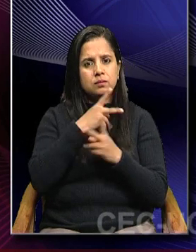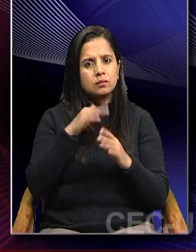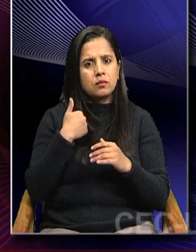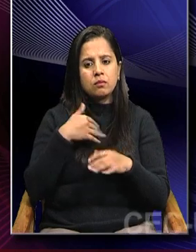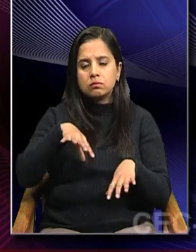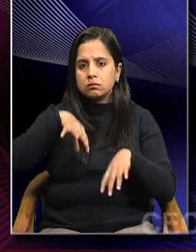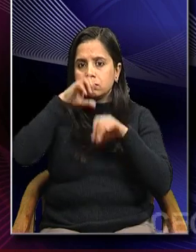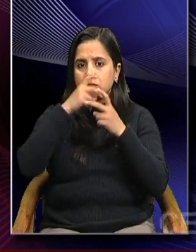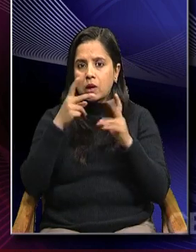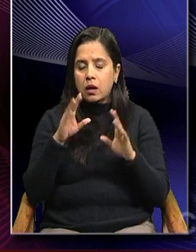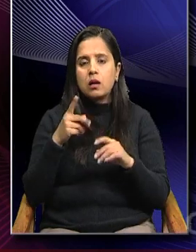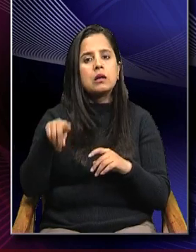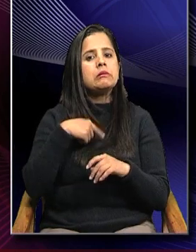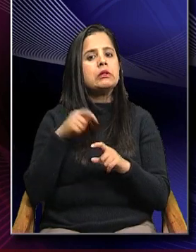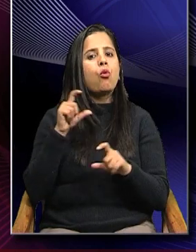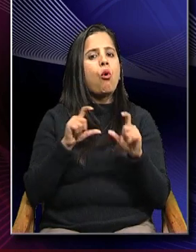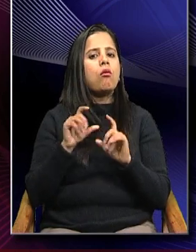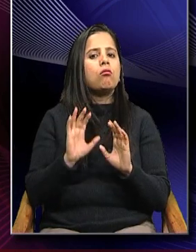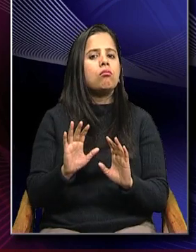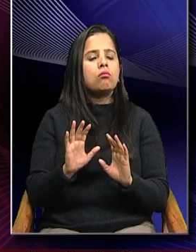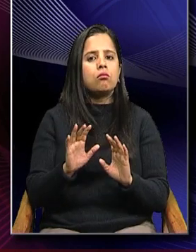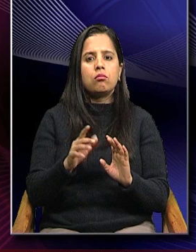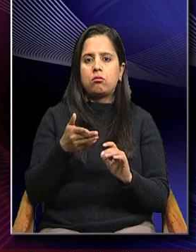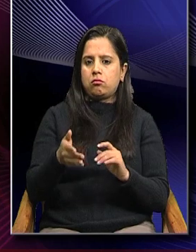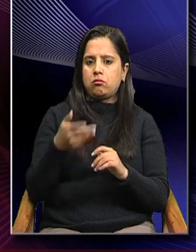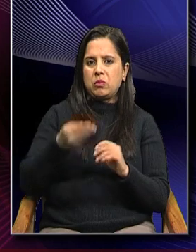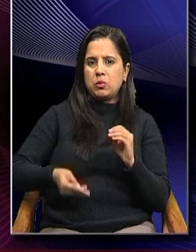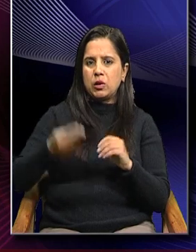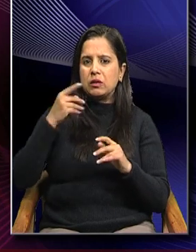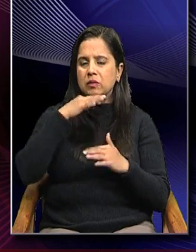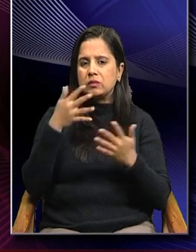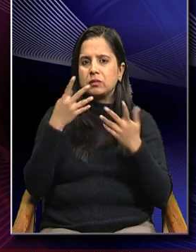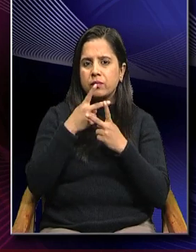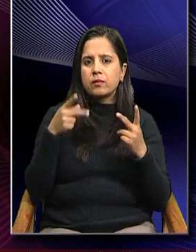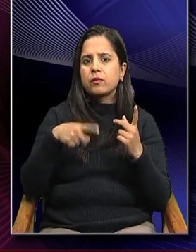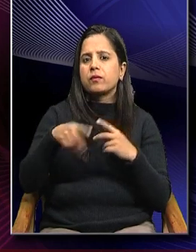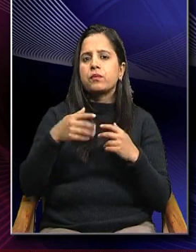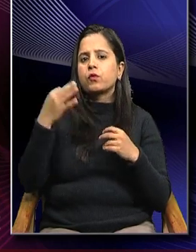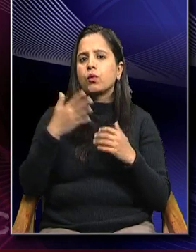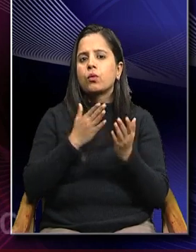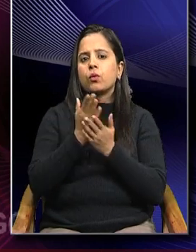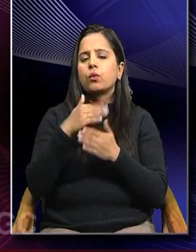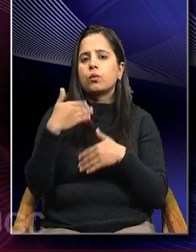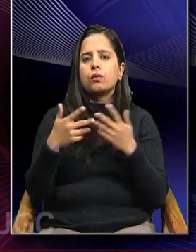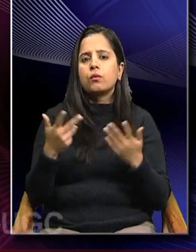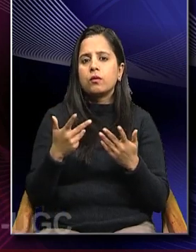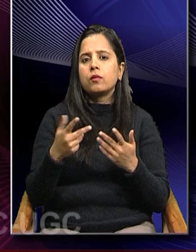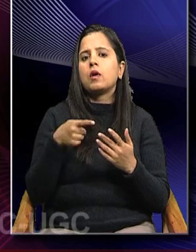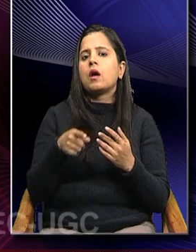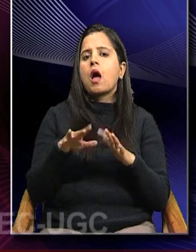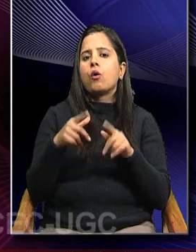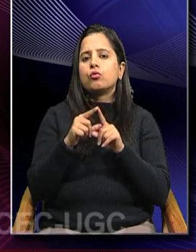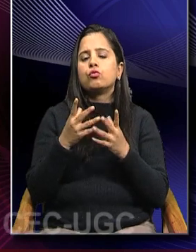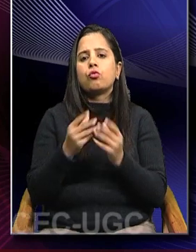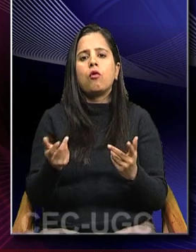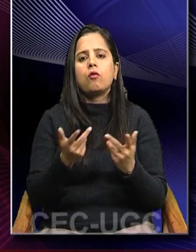emitting, we have to be very cautious that with this increased pollution, what are the new trends, how to deal with them.